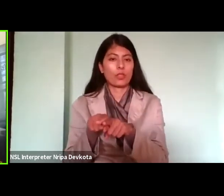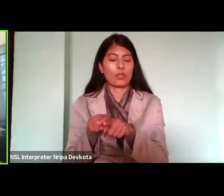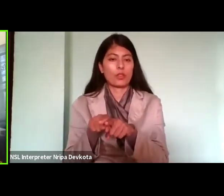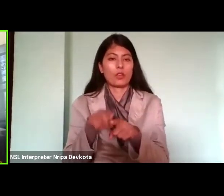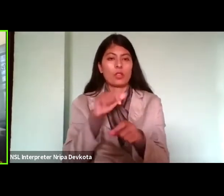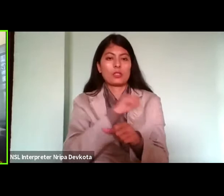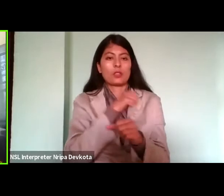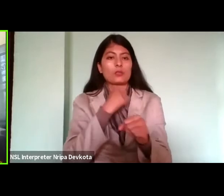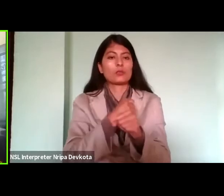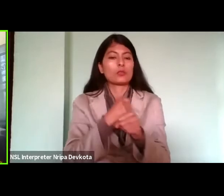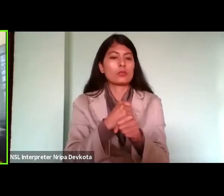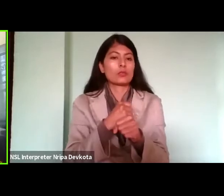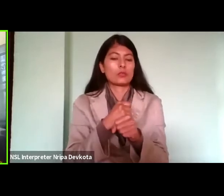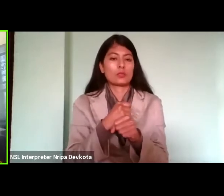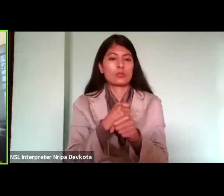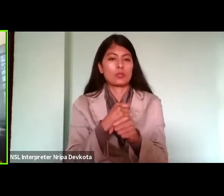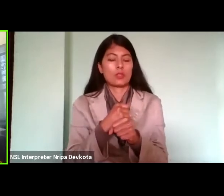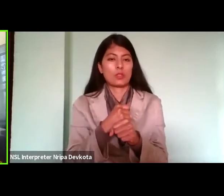sex workers to feel